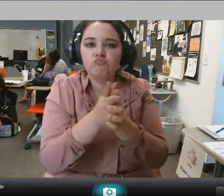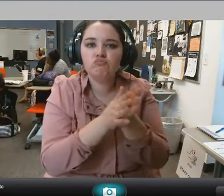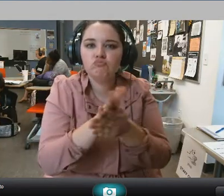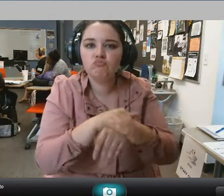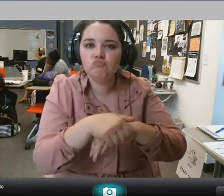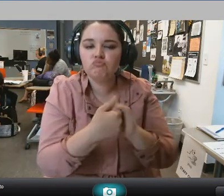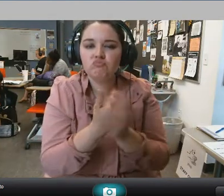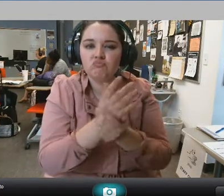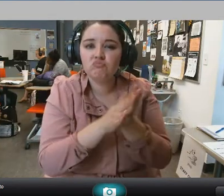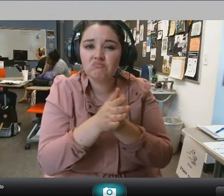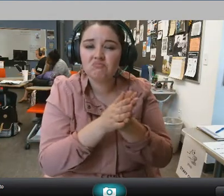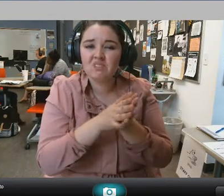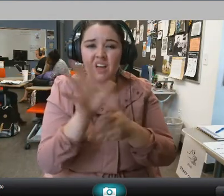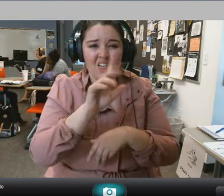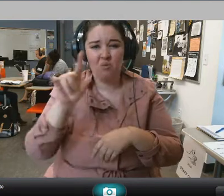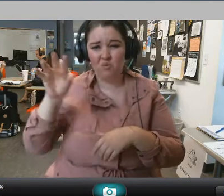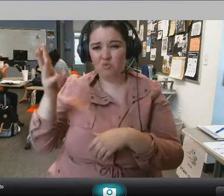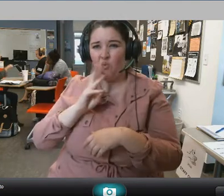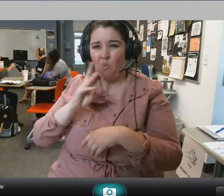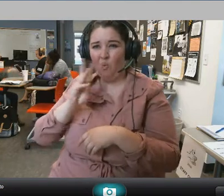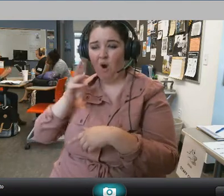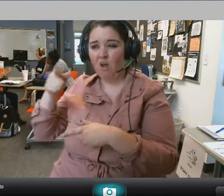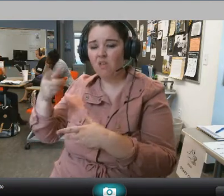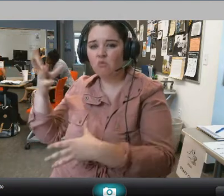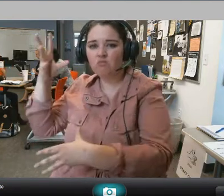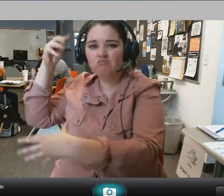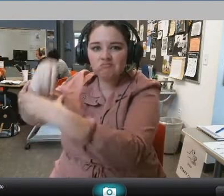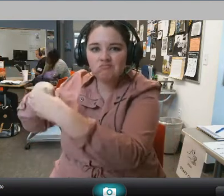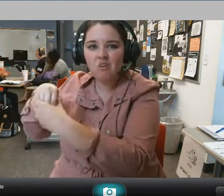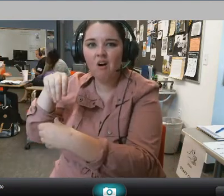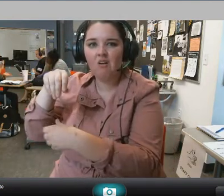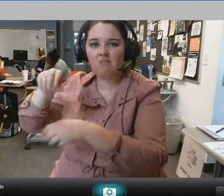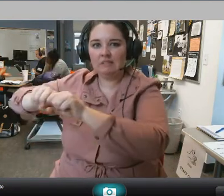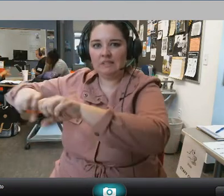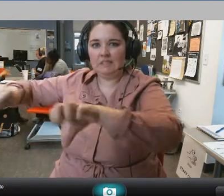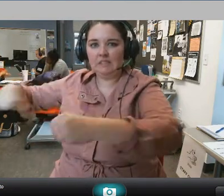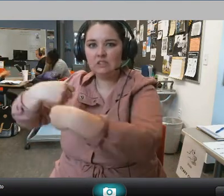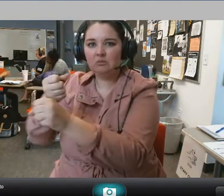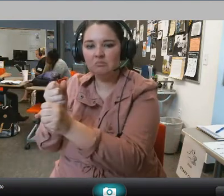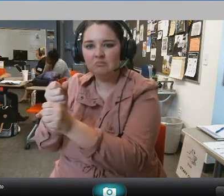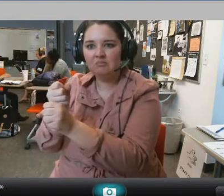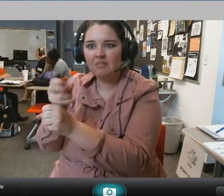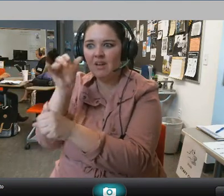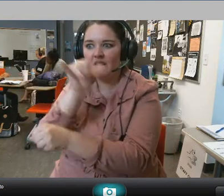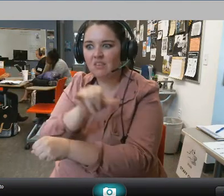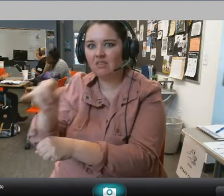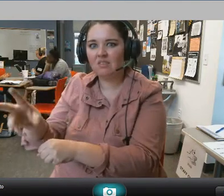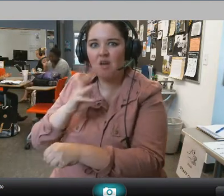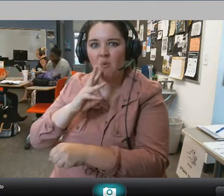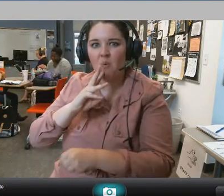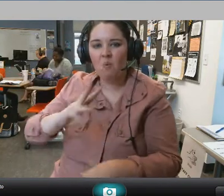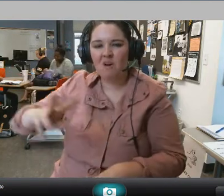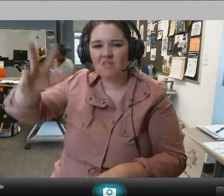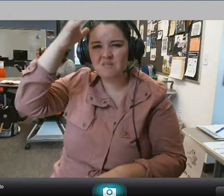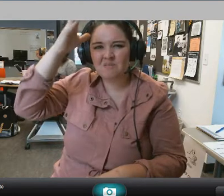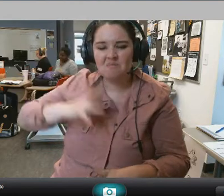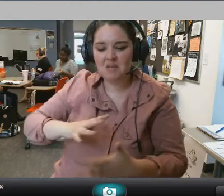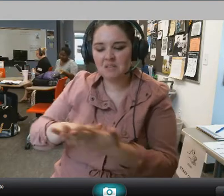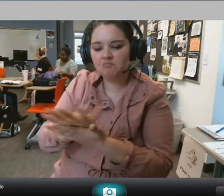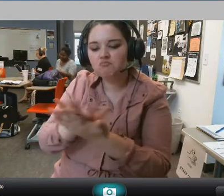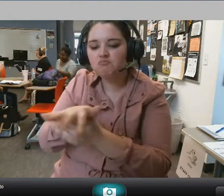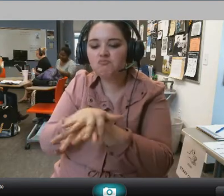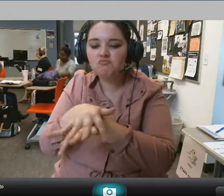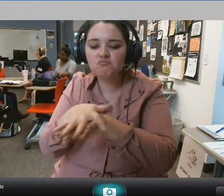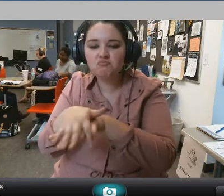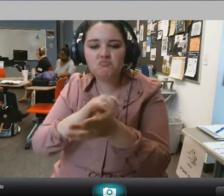the sausage. Under the system of rigid economy, which the packers enforced, there were some